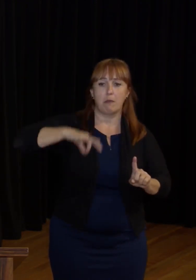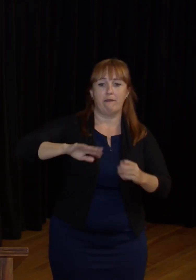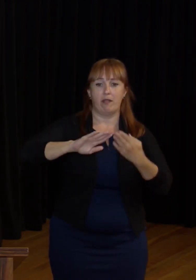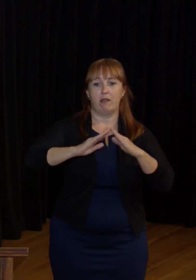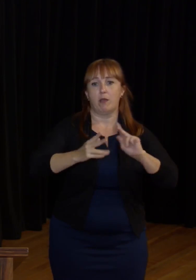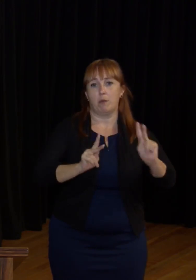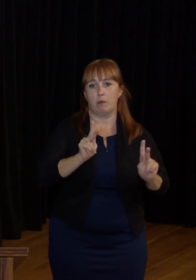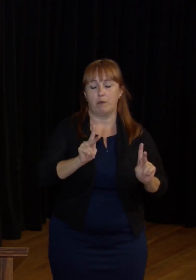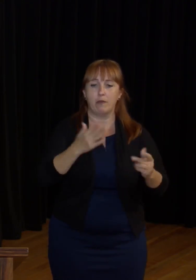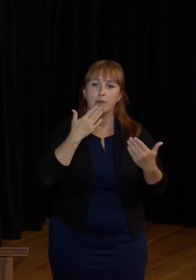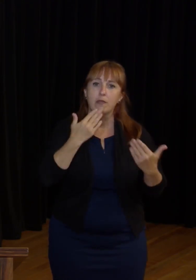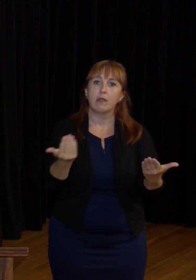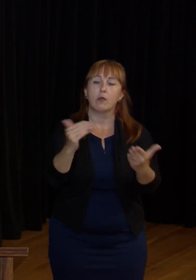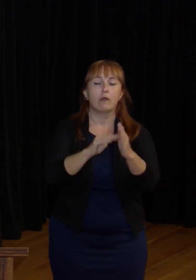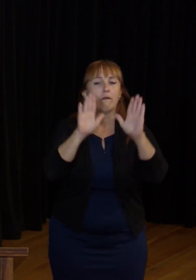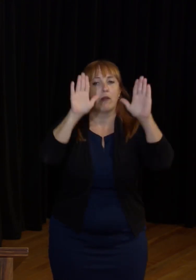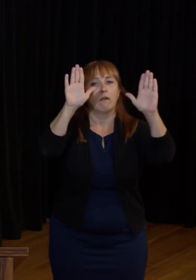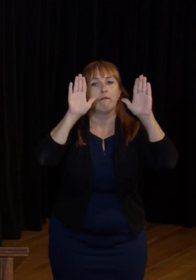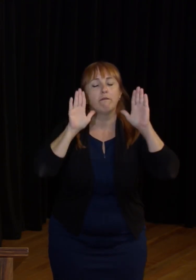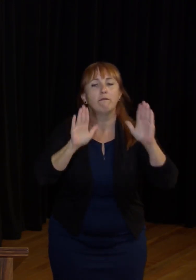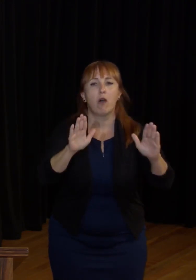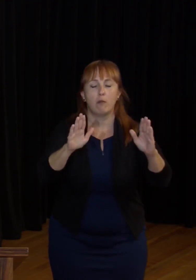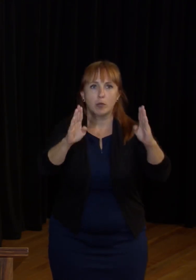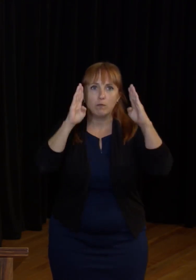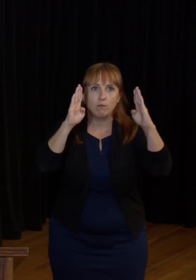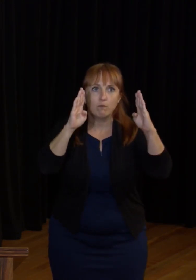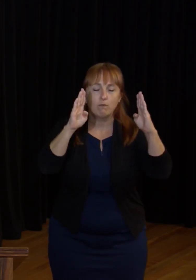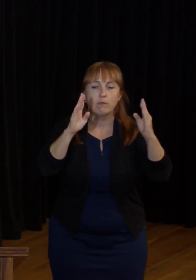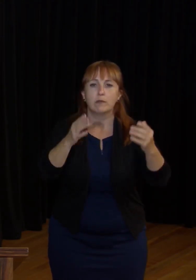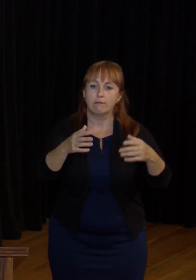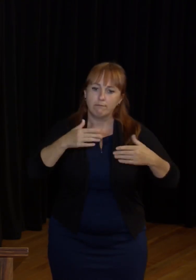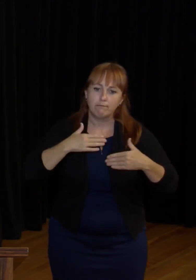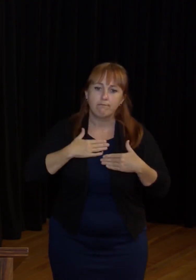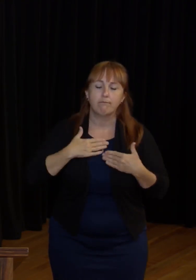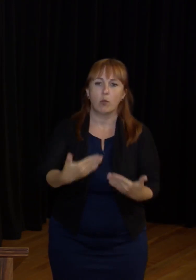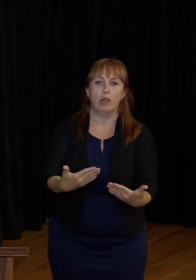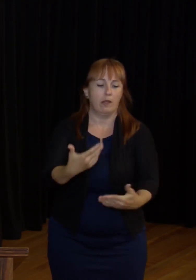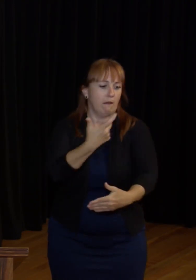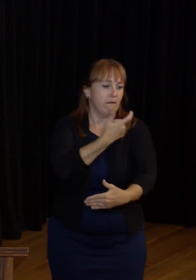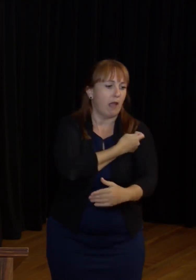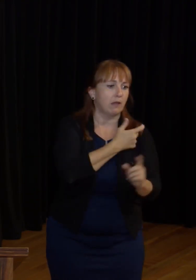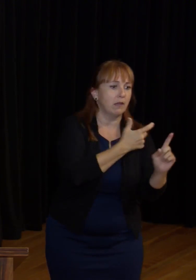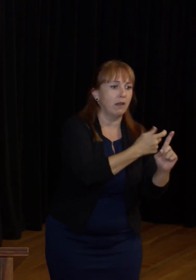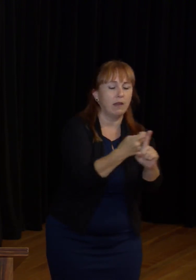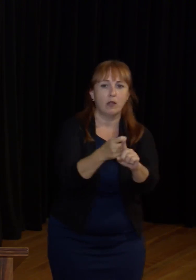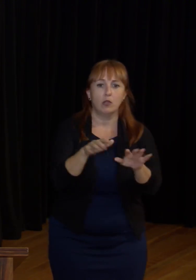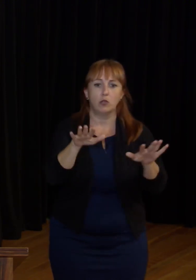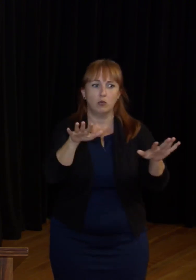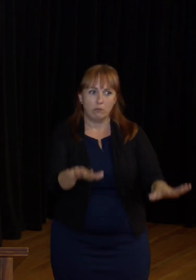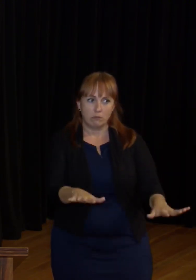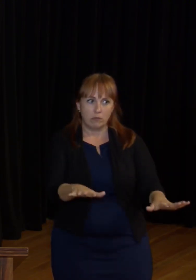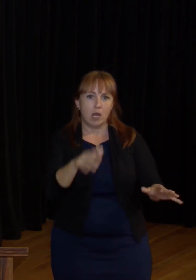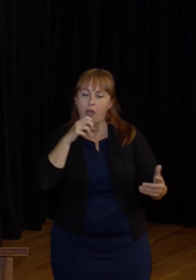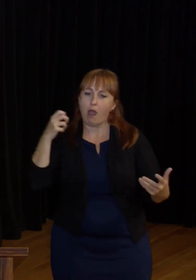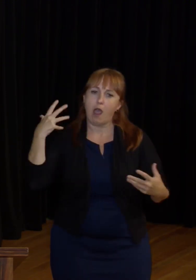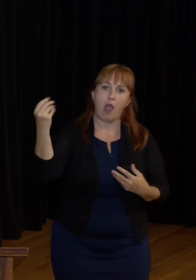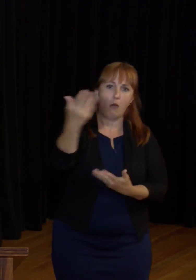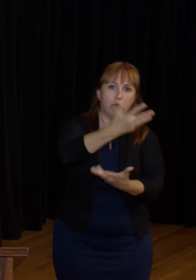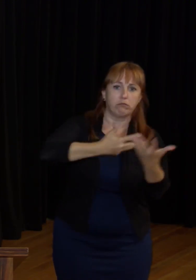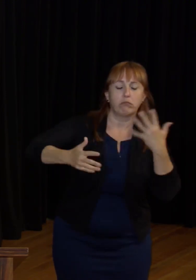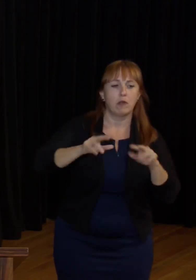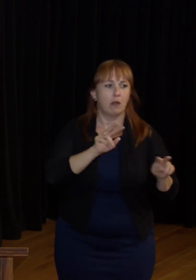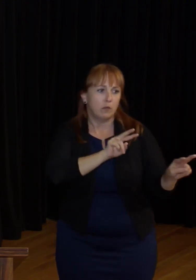thank everybody again for a phenomenal response to our request to get people vaccinated, to lay low, to be observant, and do everything they possibly